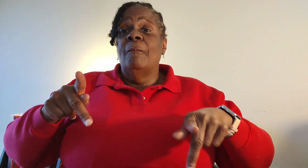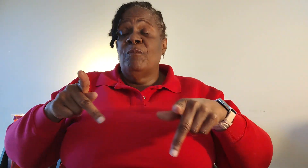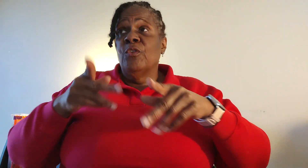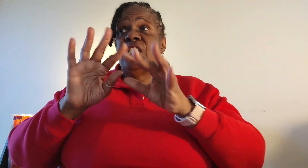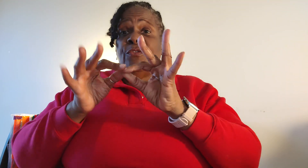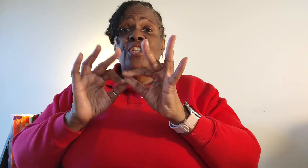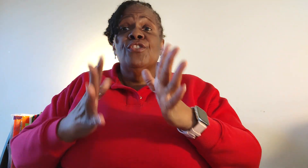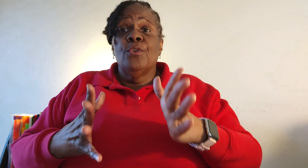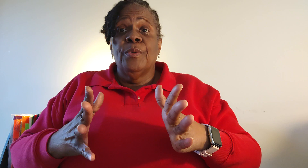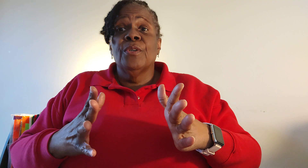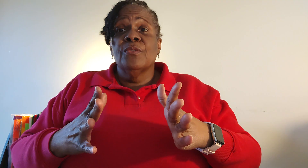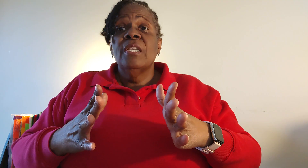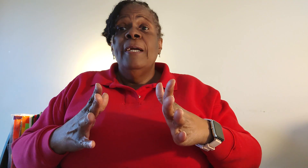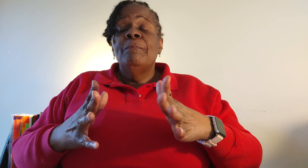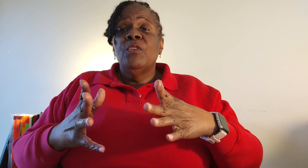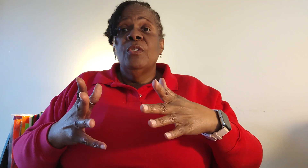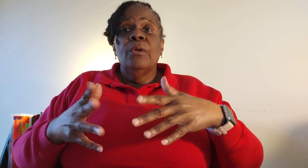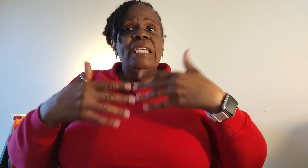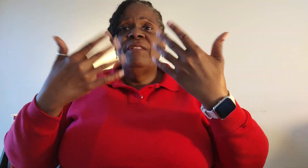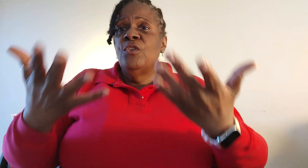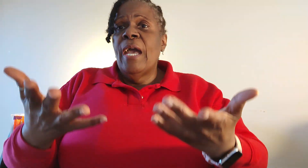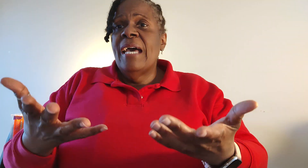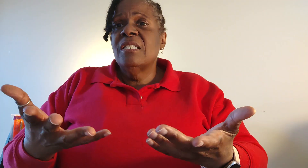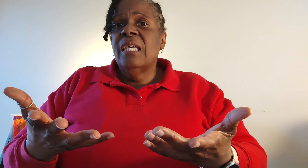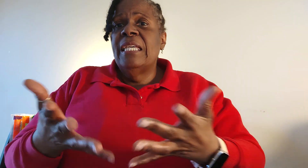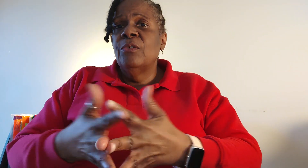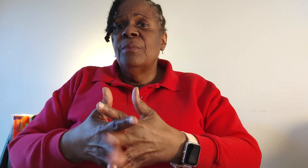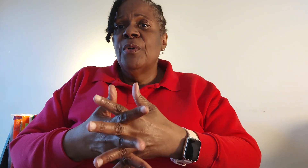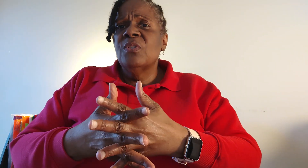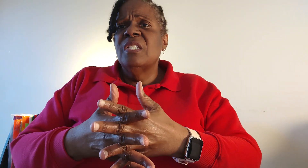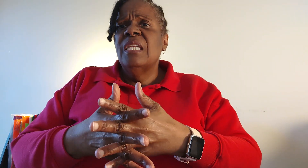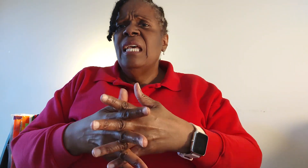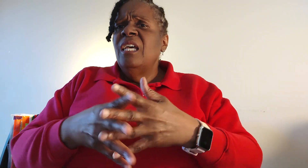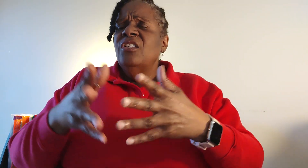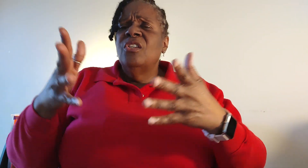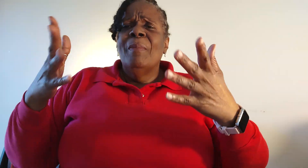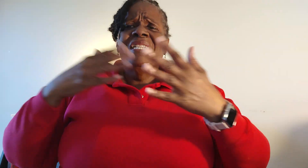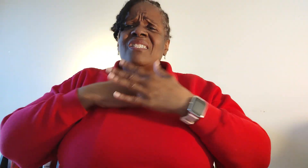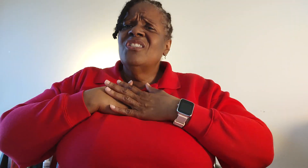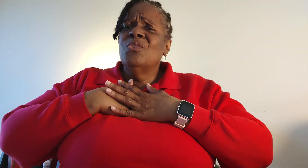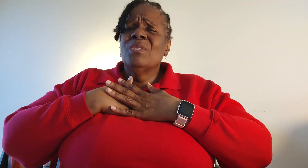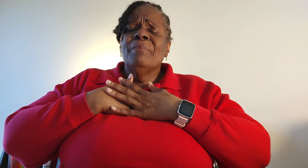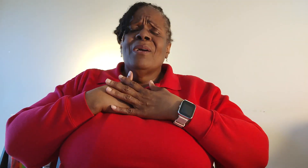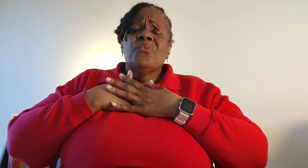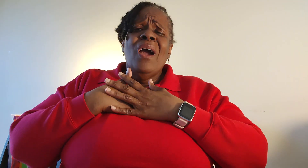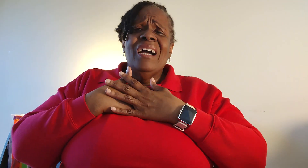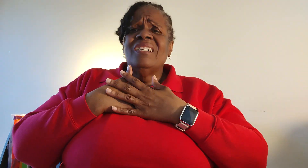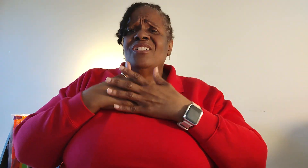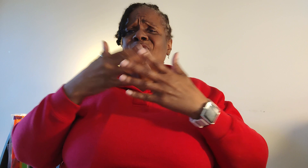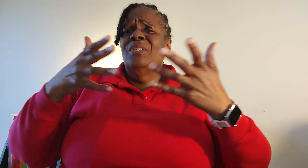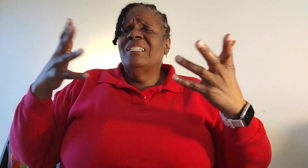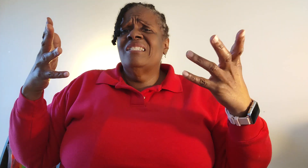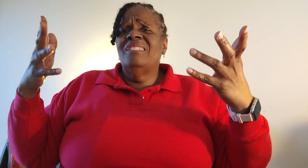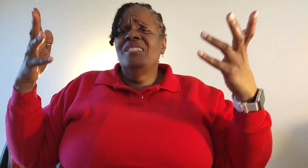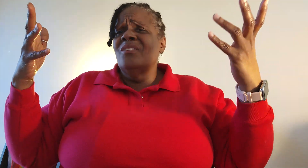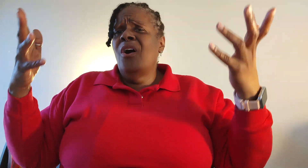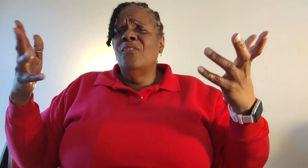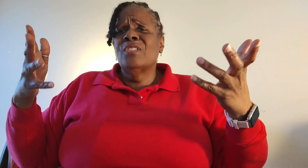for different interpreters. And even if you ask a hearing person, my sister was my rock during this awful